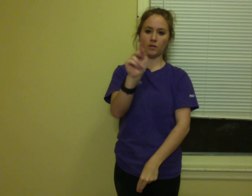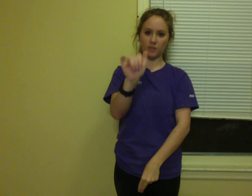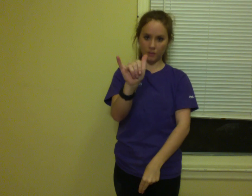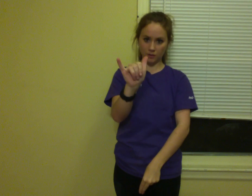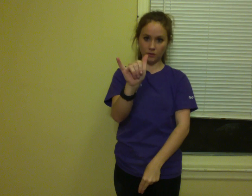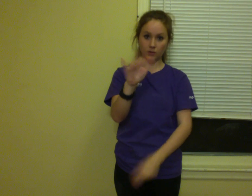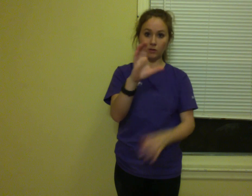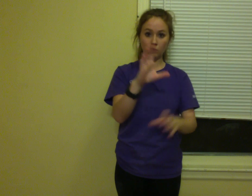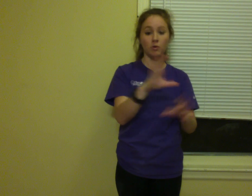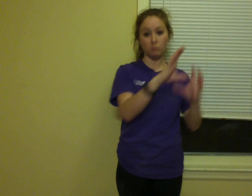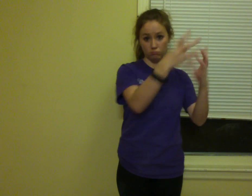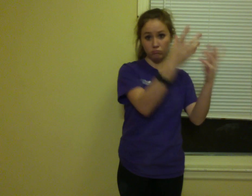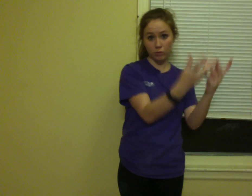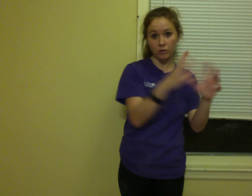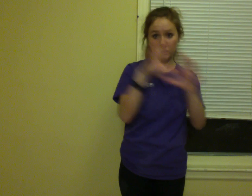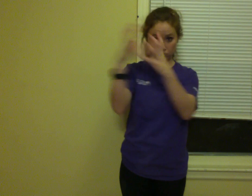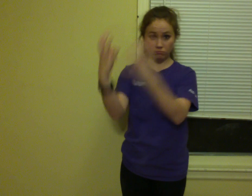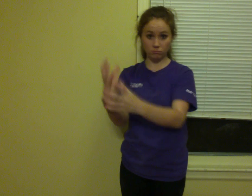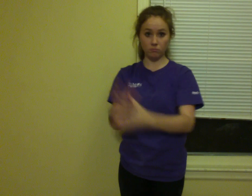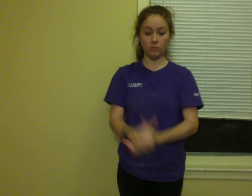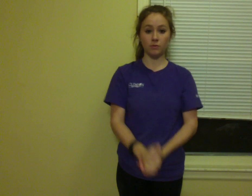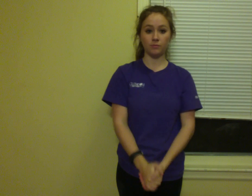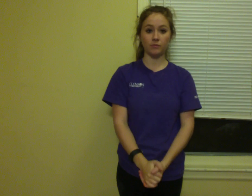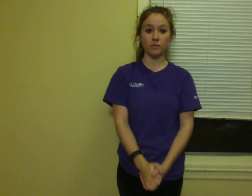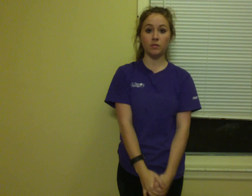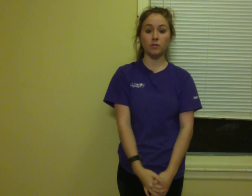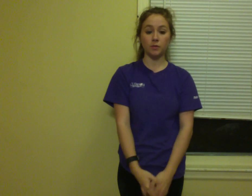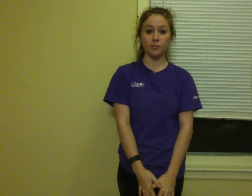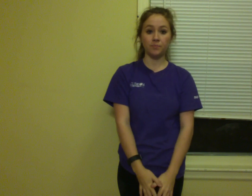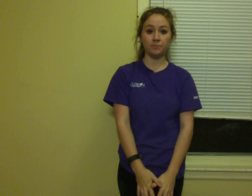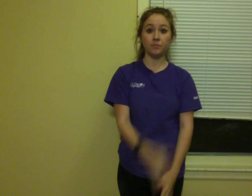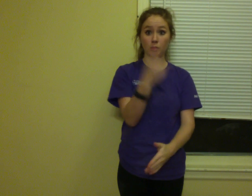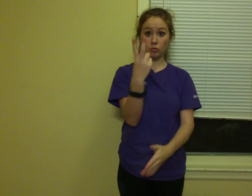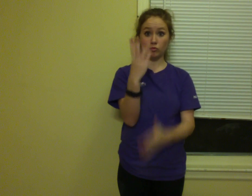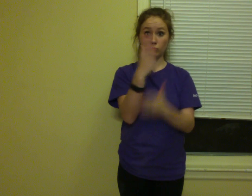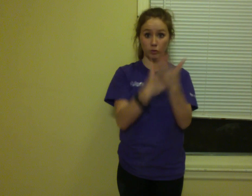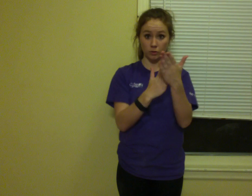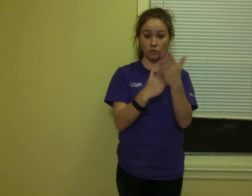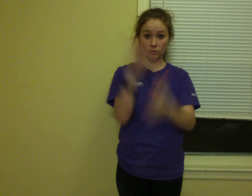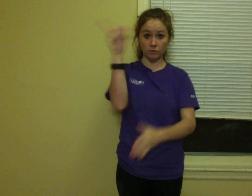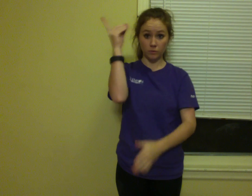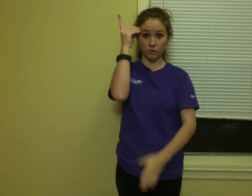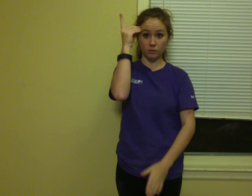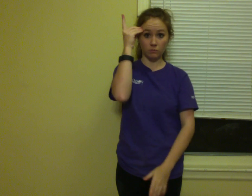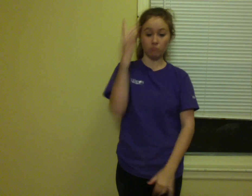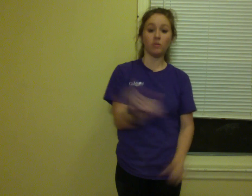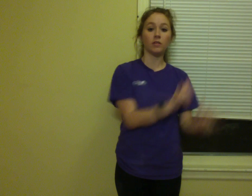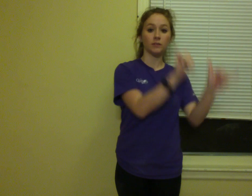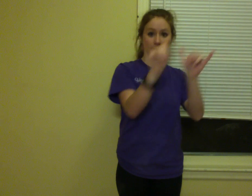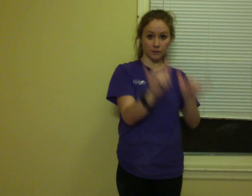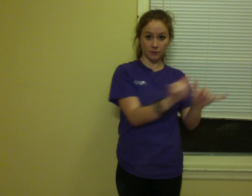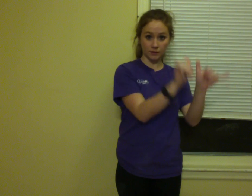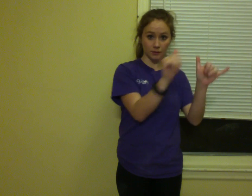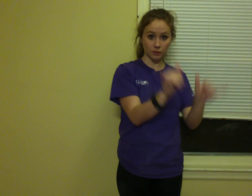are shared respect and shared power. They, in turn, depend on many